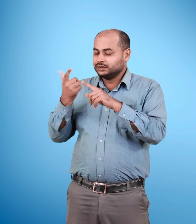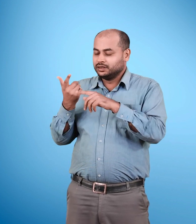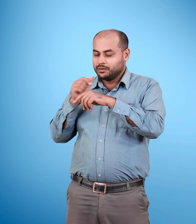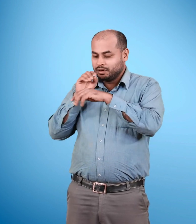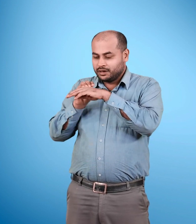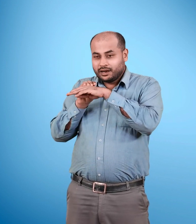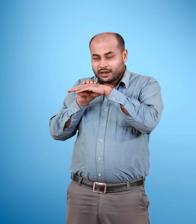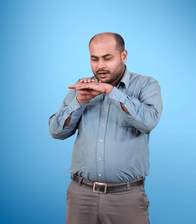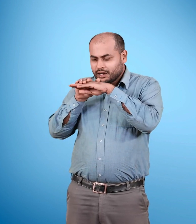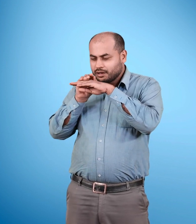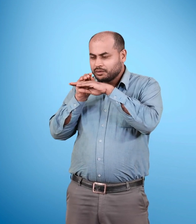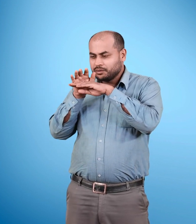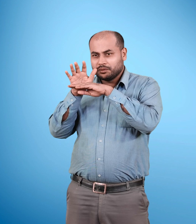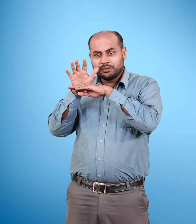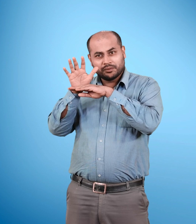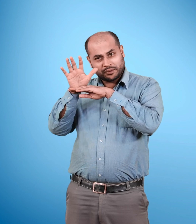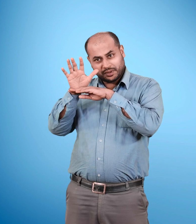evaporation or condensation.